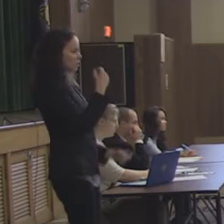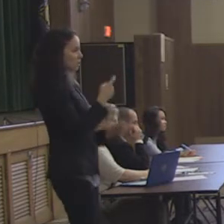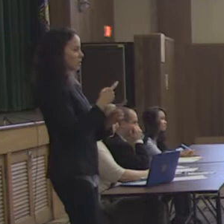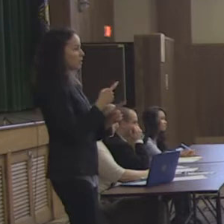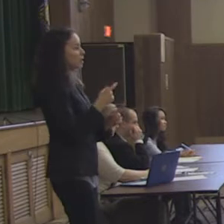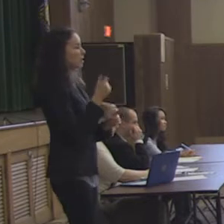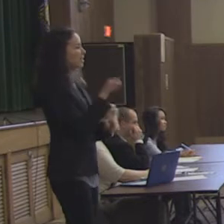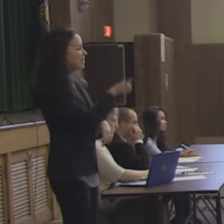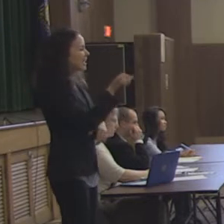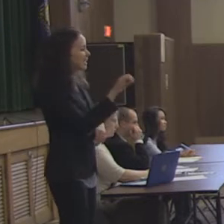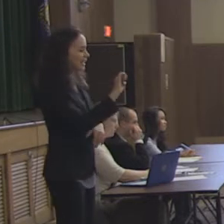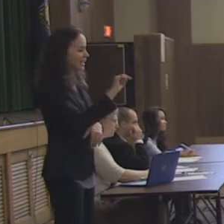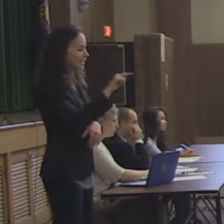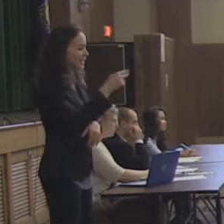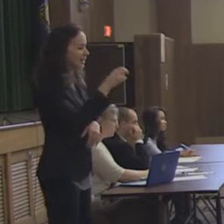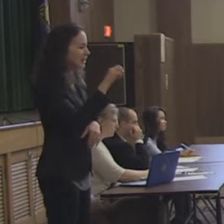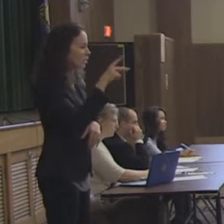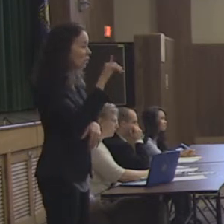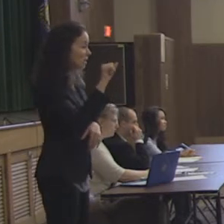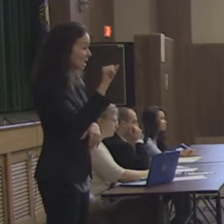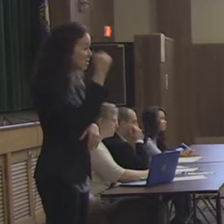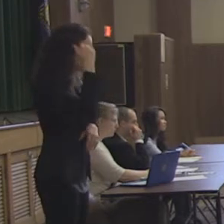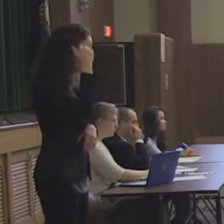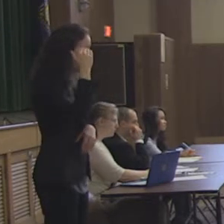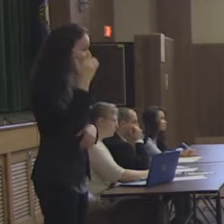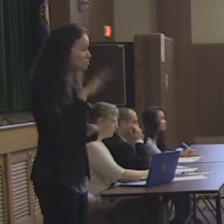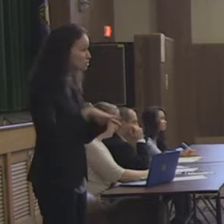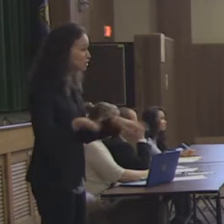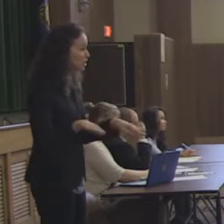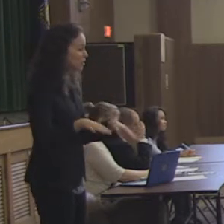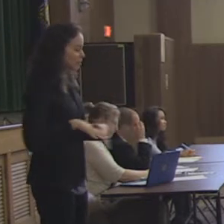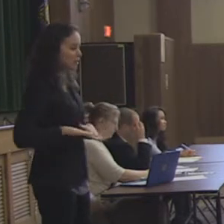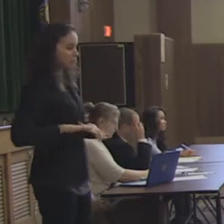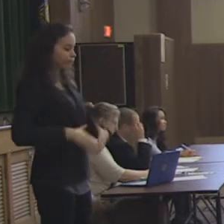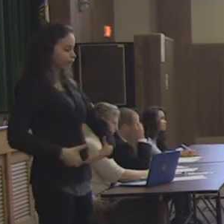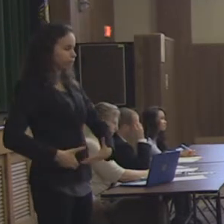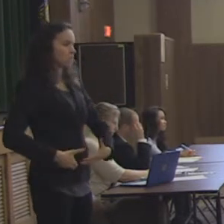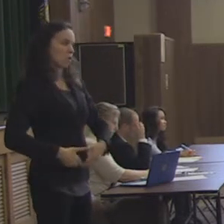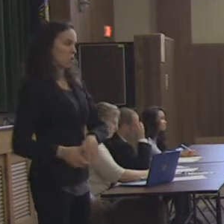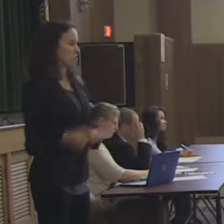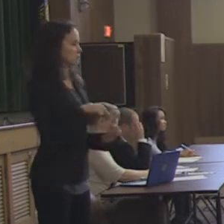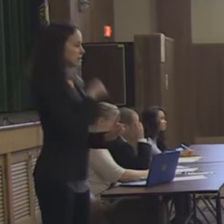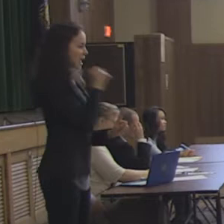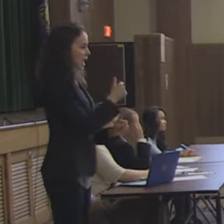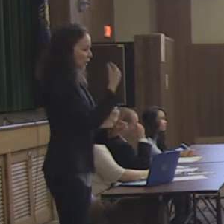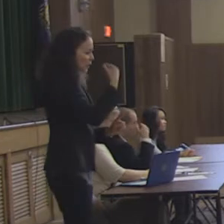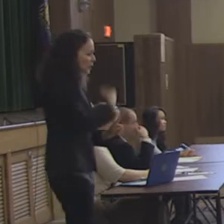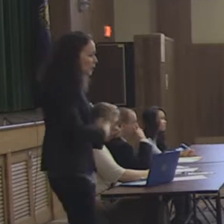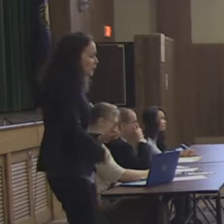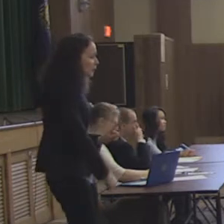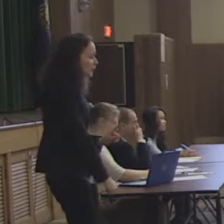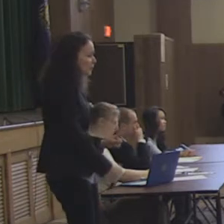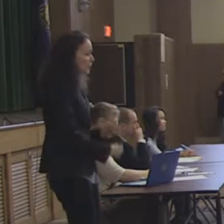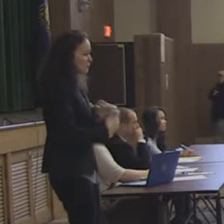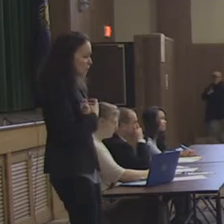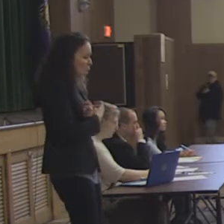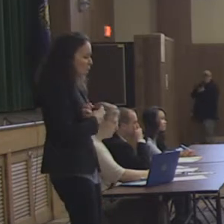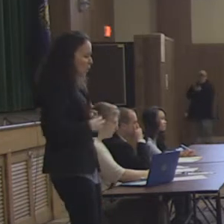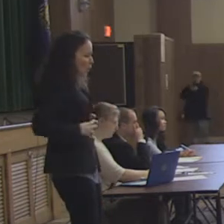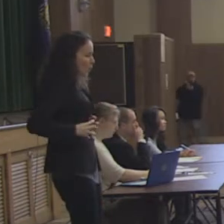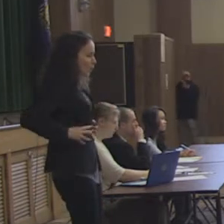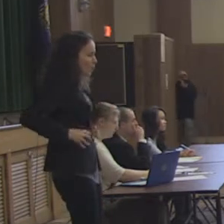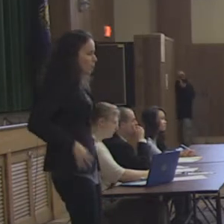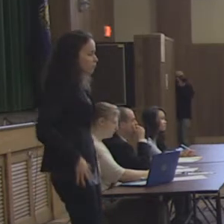bloated stomach. He had skin and bones. You could almost see his bones. I begged Children's Hospital to give